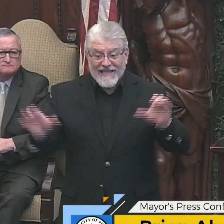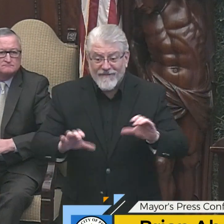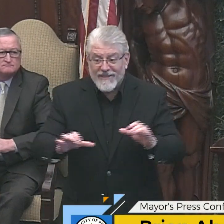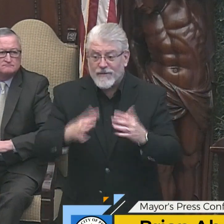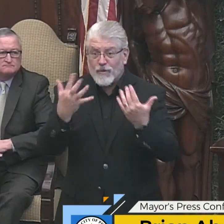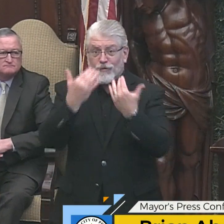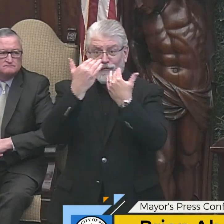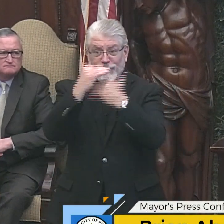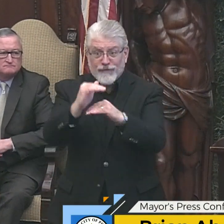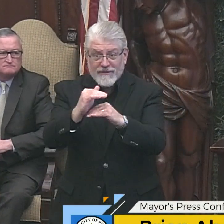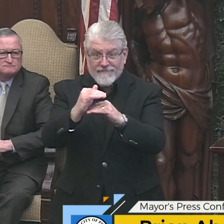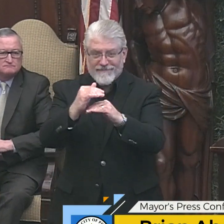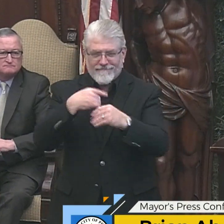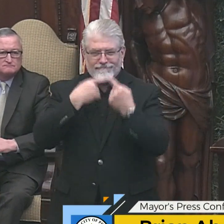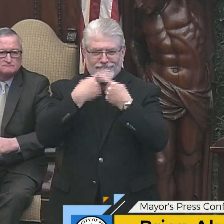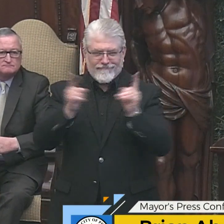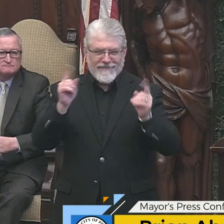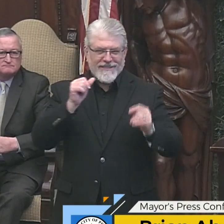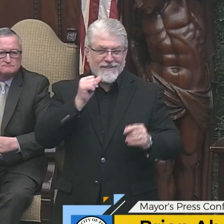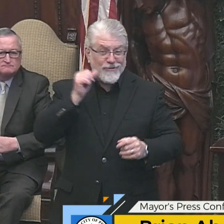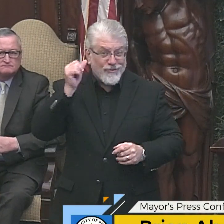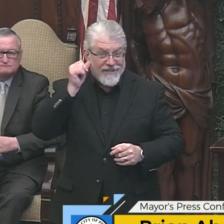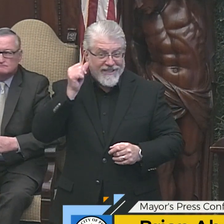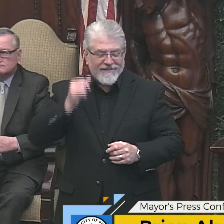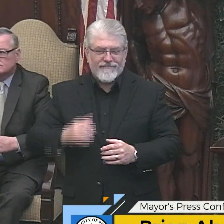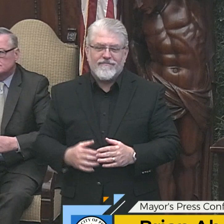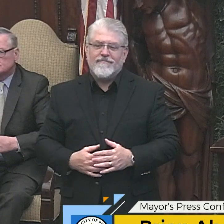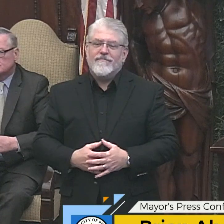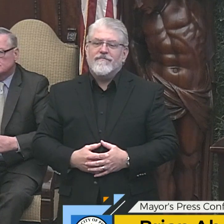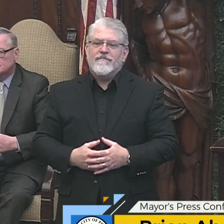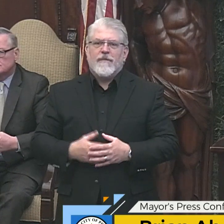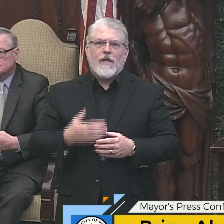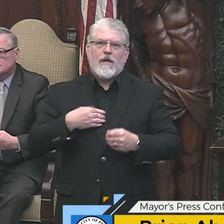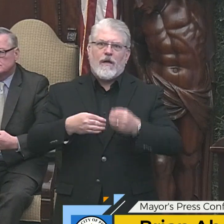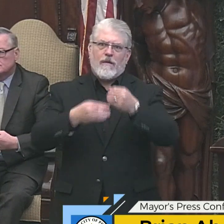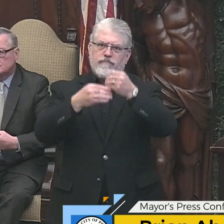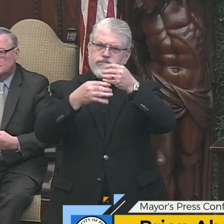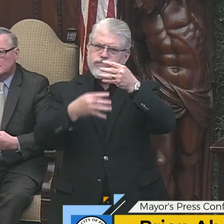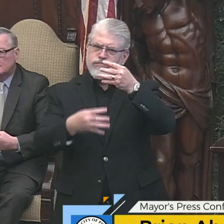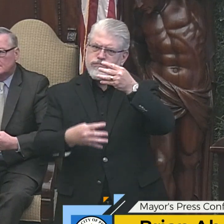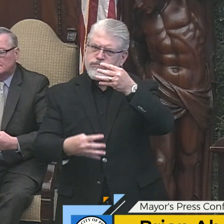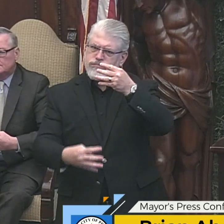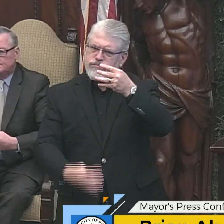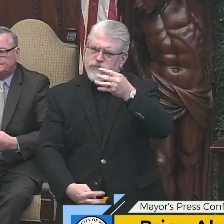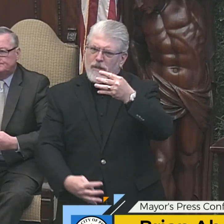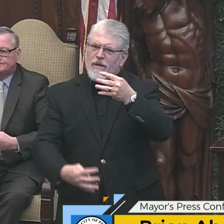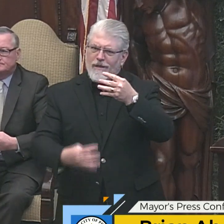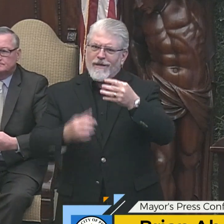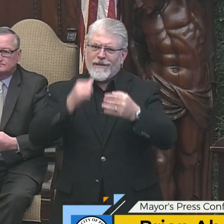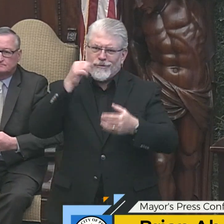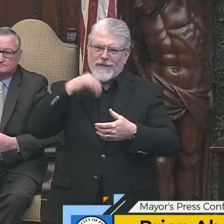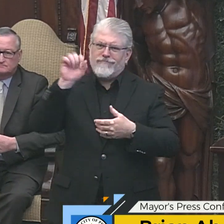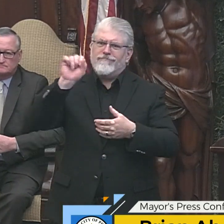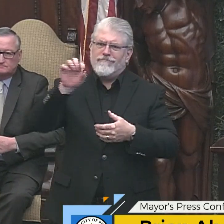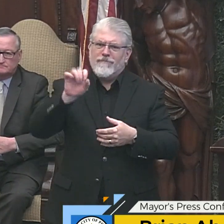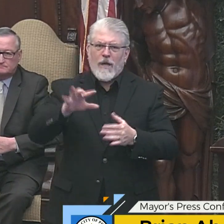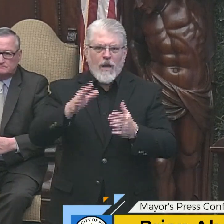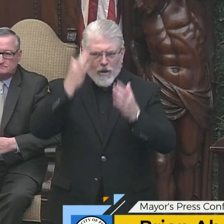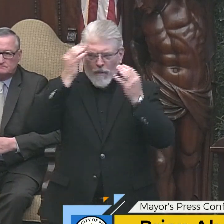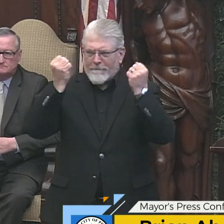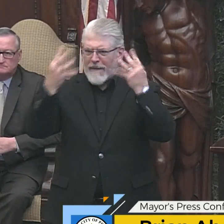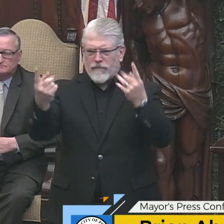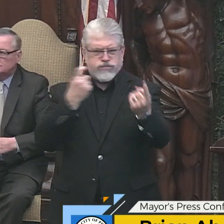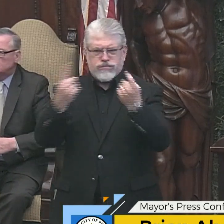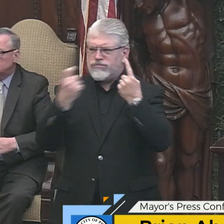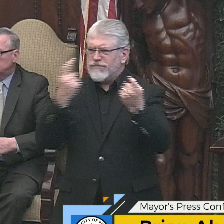mayor mentioned, even with the long list we provided, there have been a lot of very understandable questions from small businesses, including those who may not